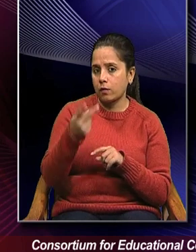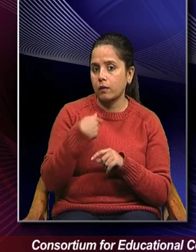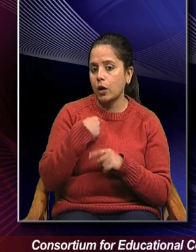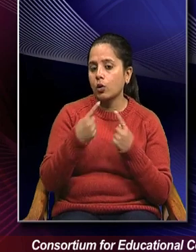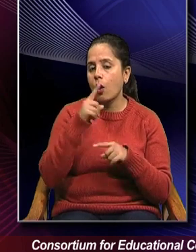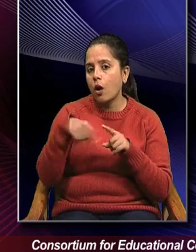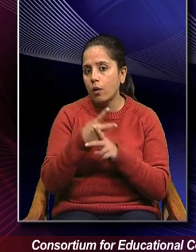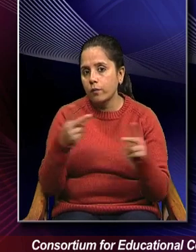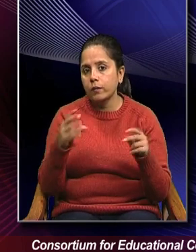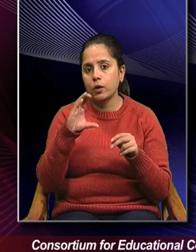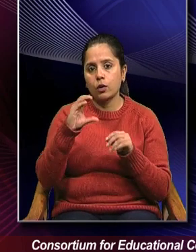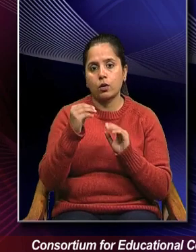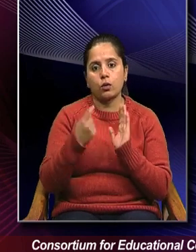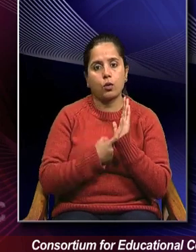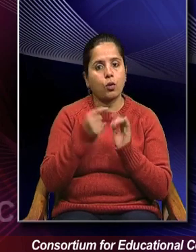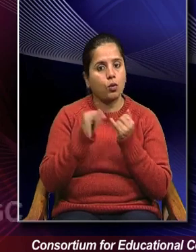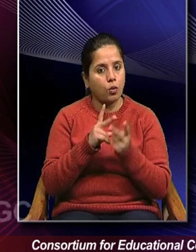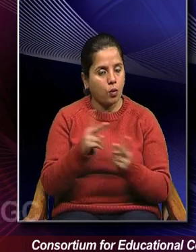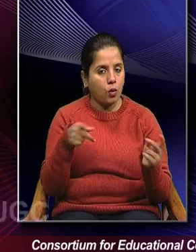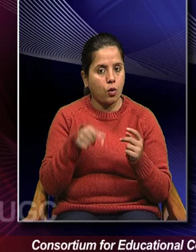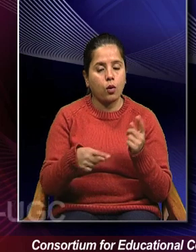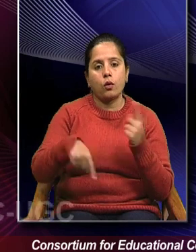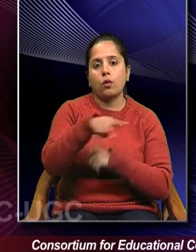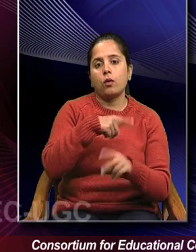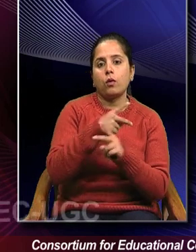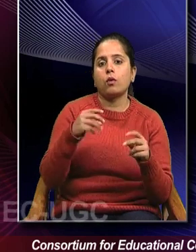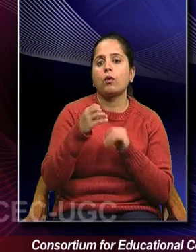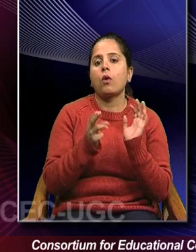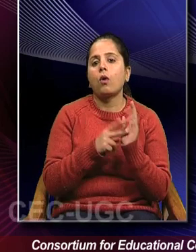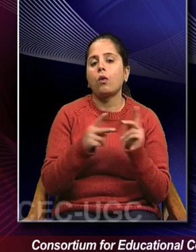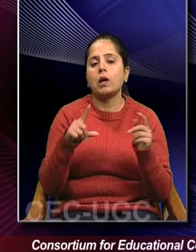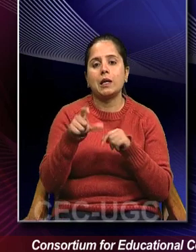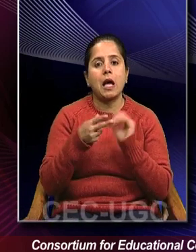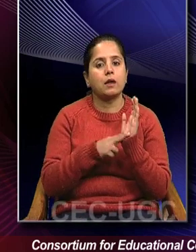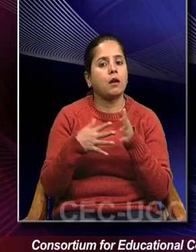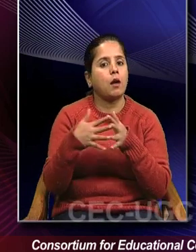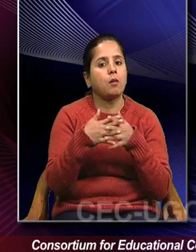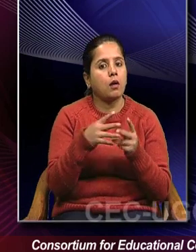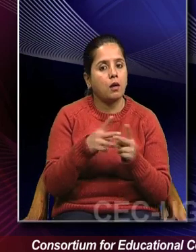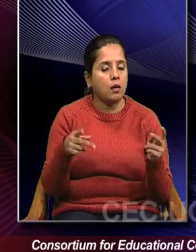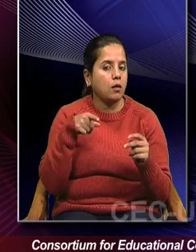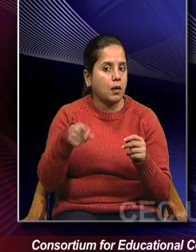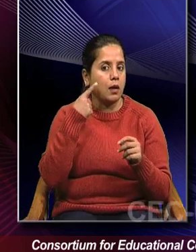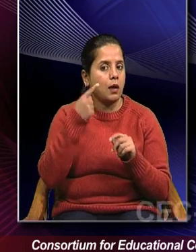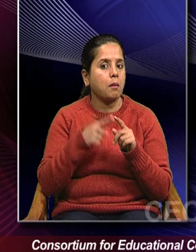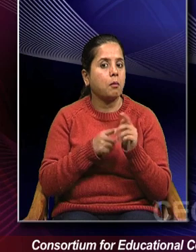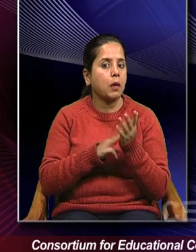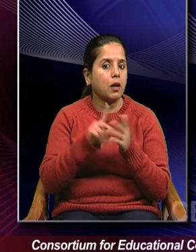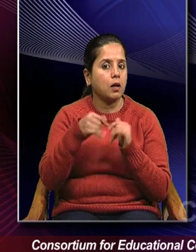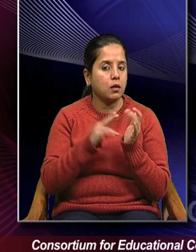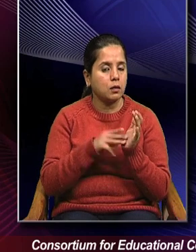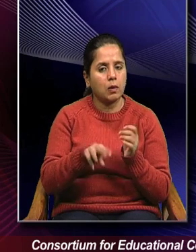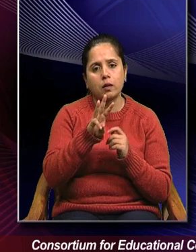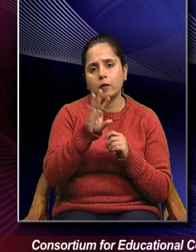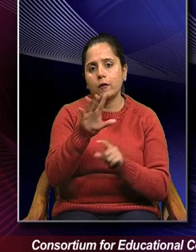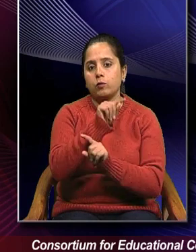various kinds of crops, for example cotton, where we find that the Latin America, especially imperialism, it accounted for the